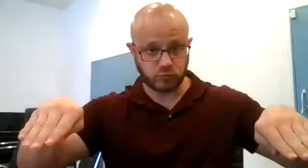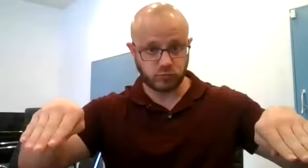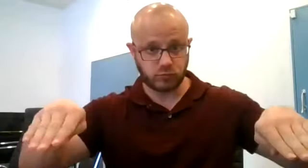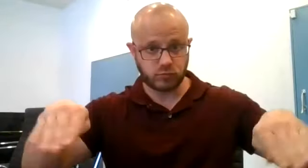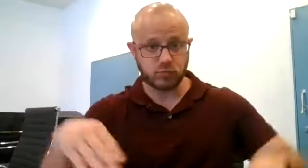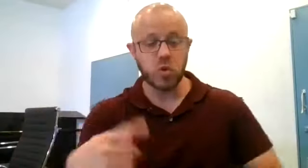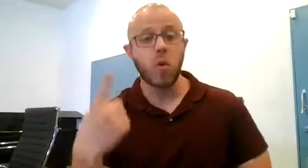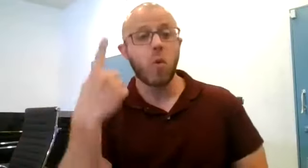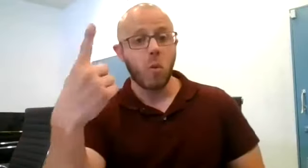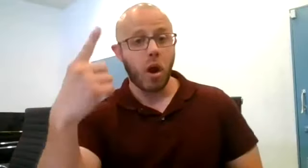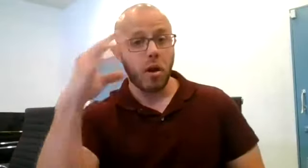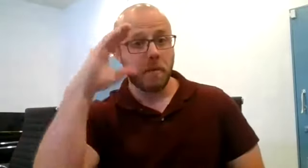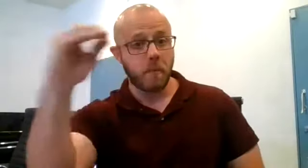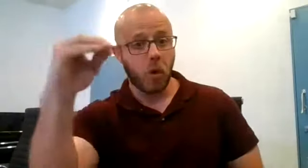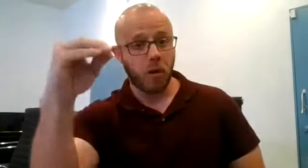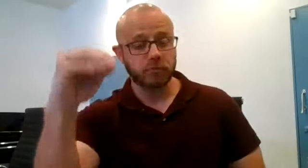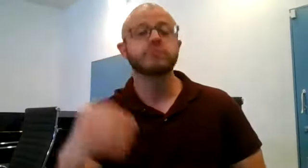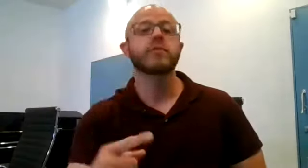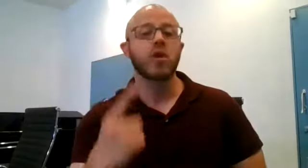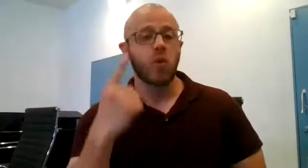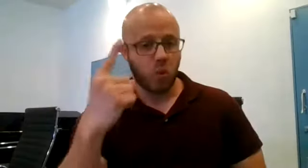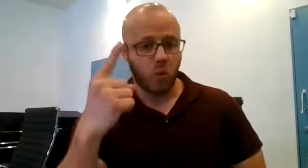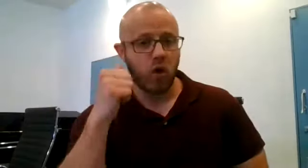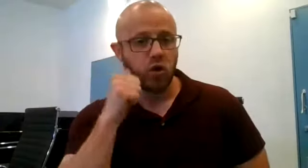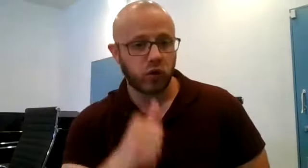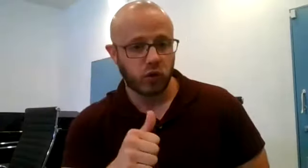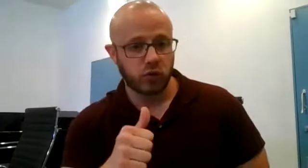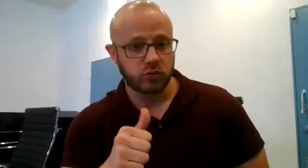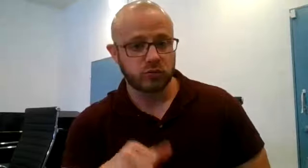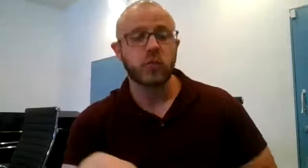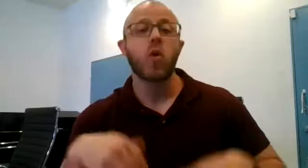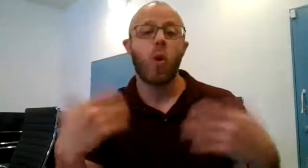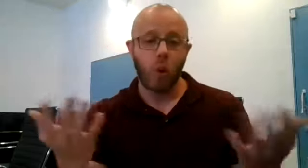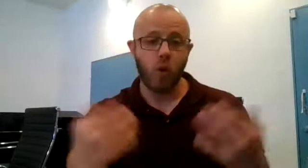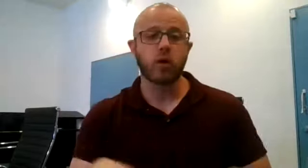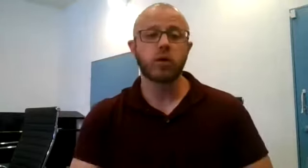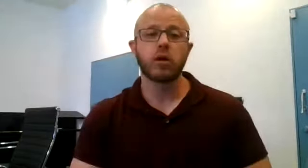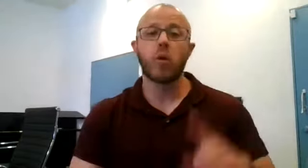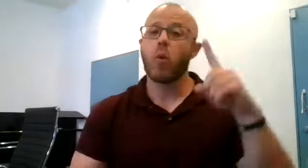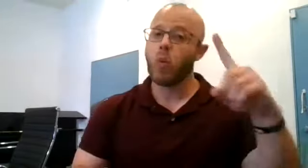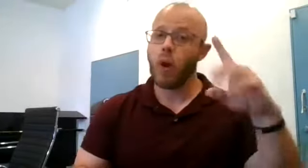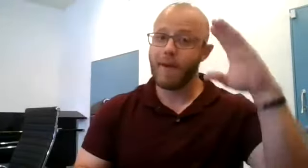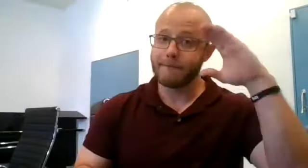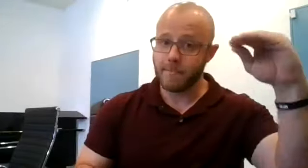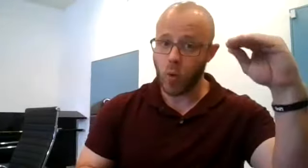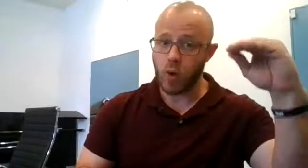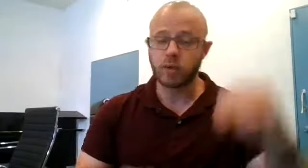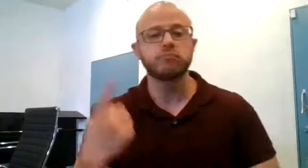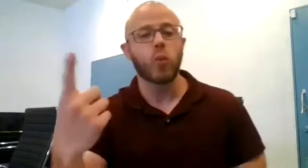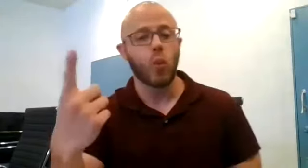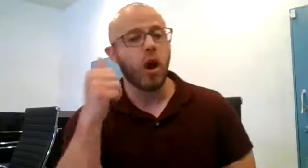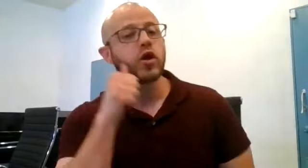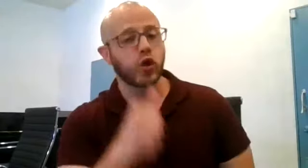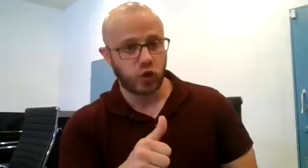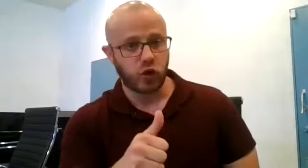children. One's a boy, one's a girl. Or one's a boy, one's a girl.